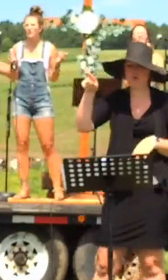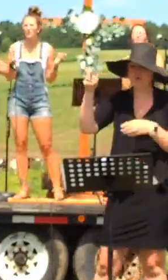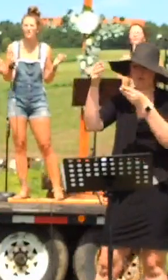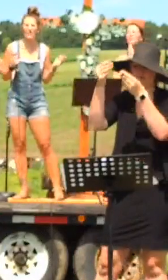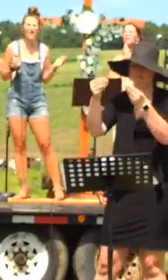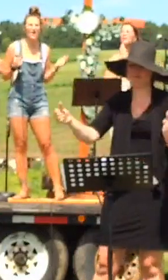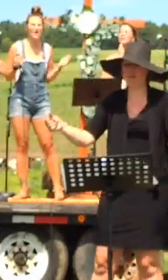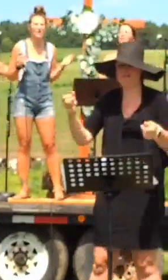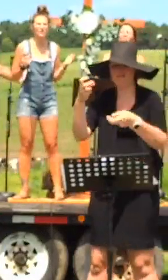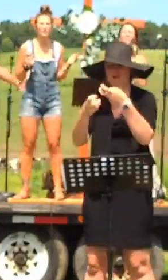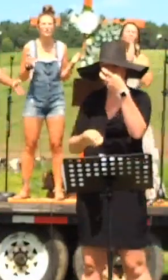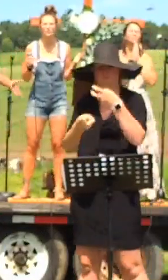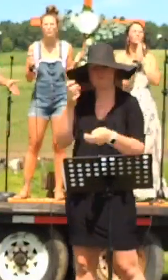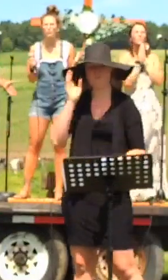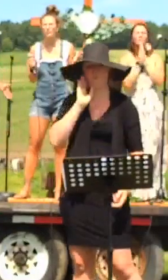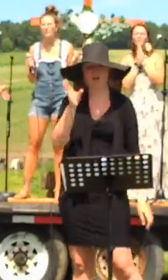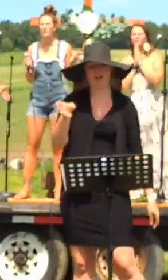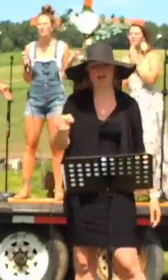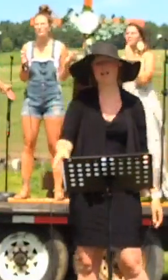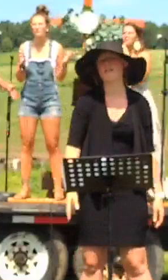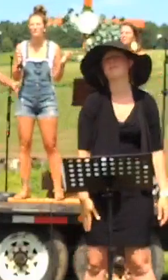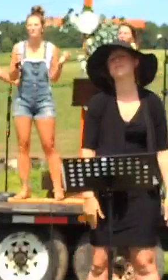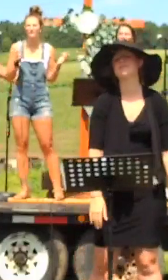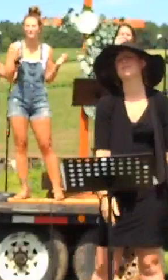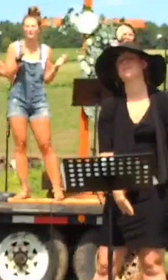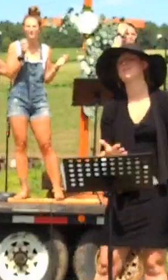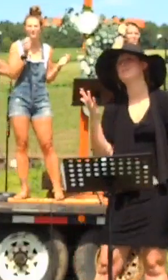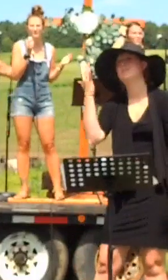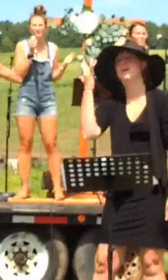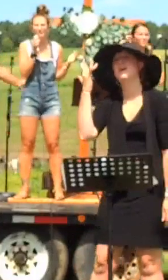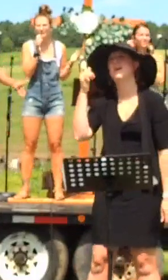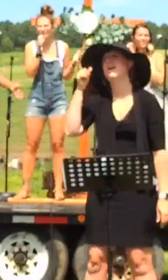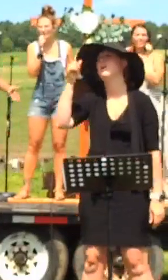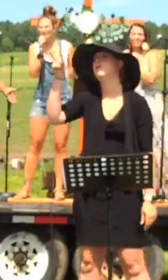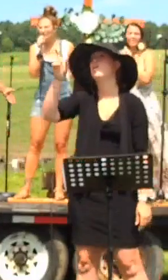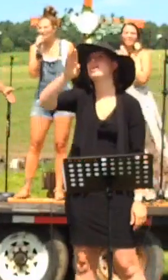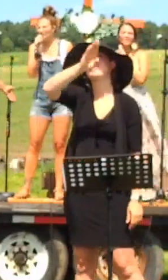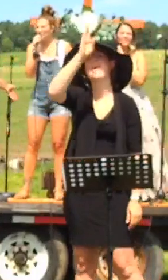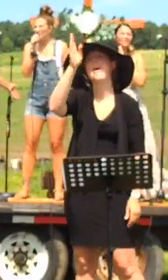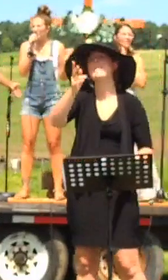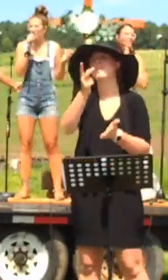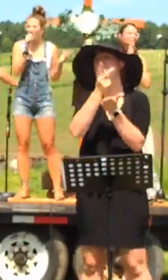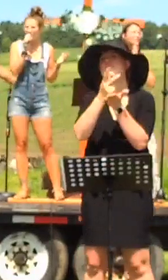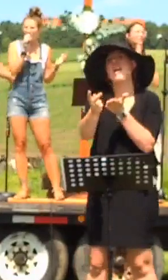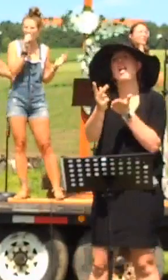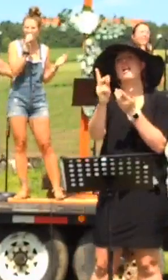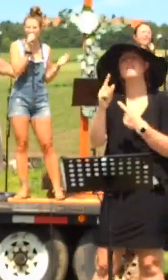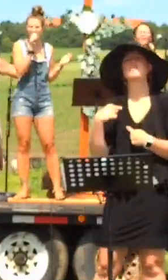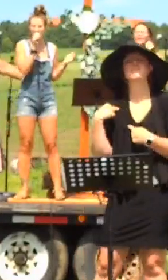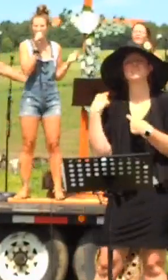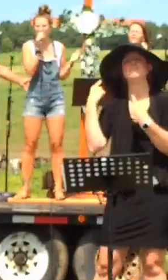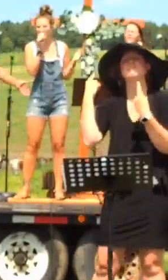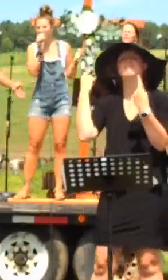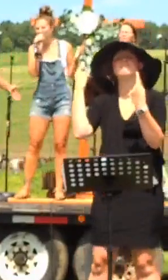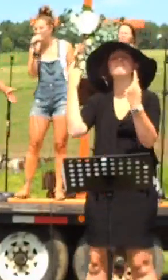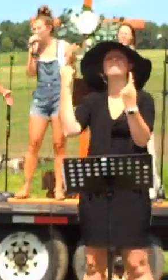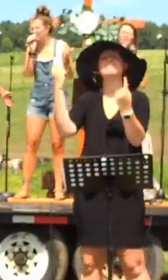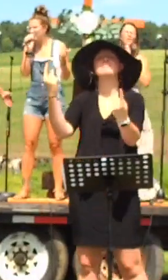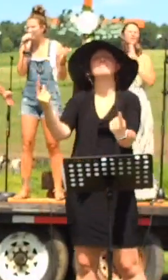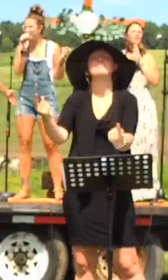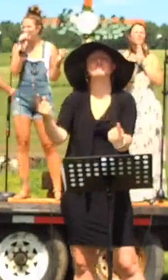knowing the battle's won. For you have